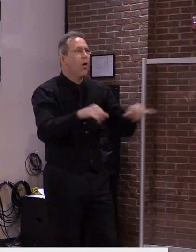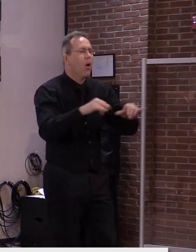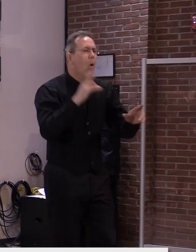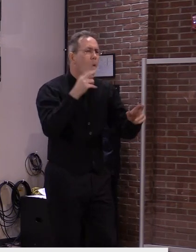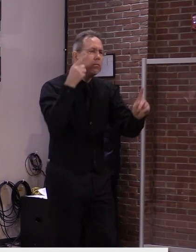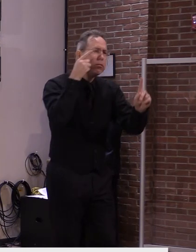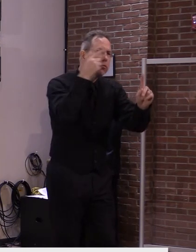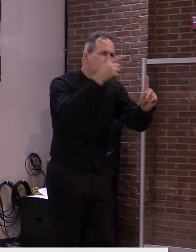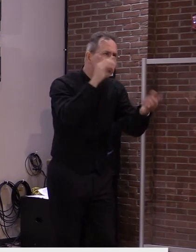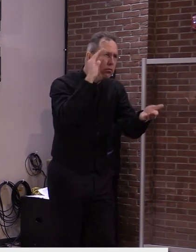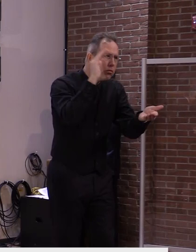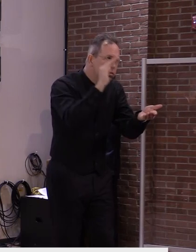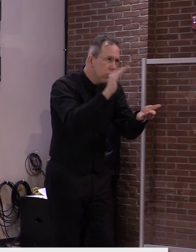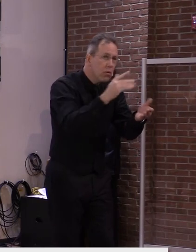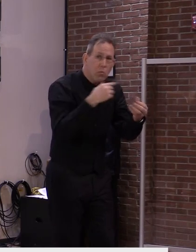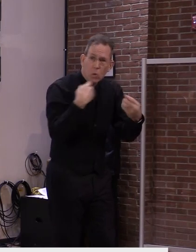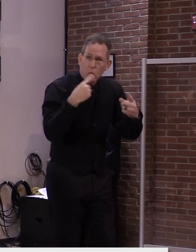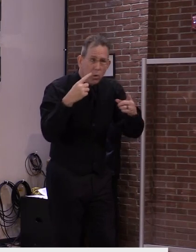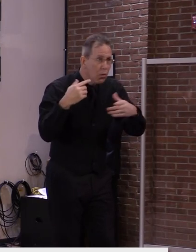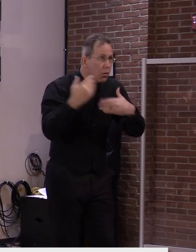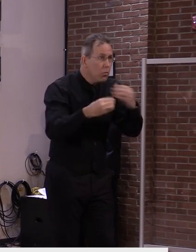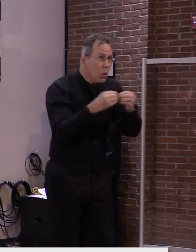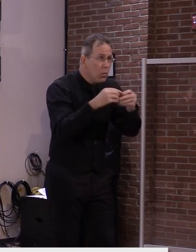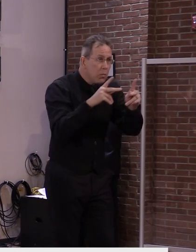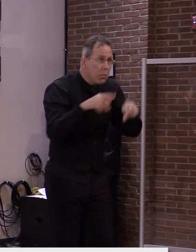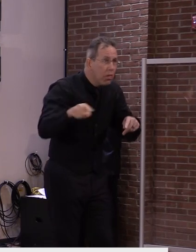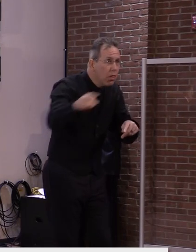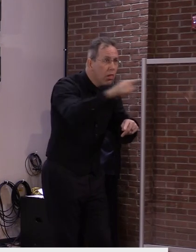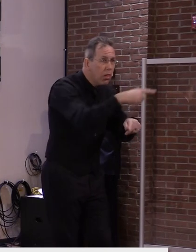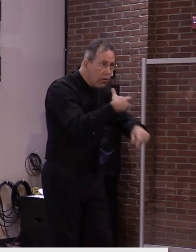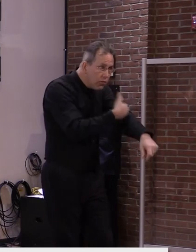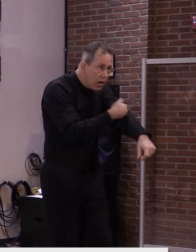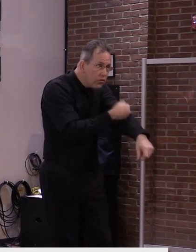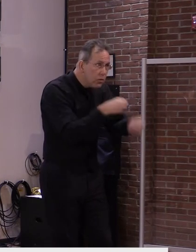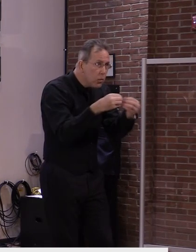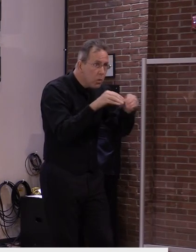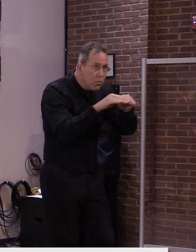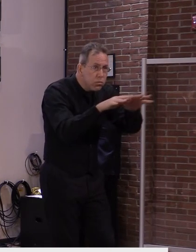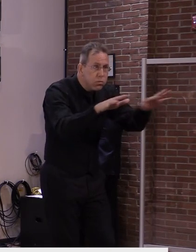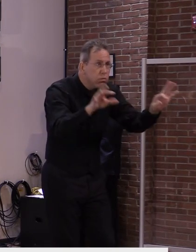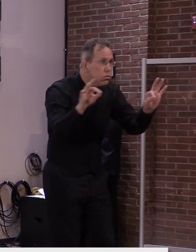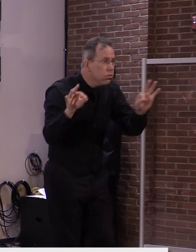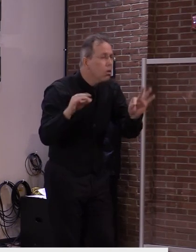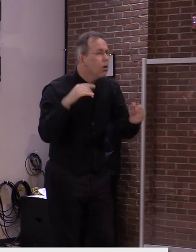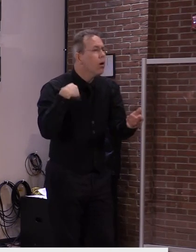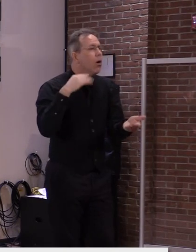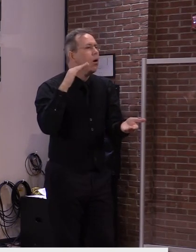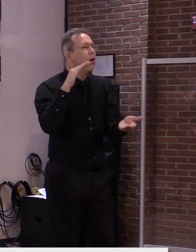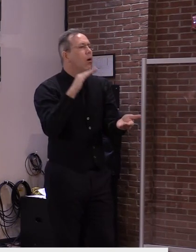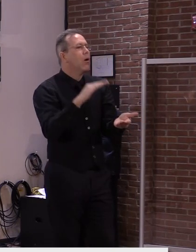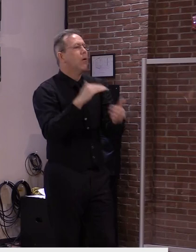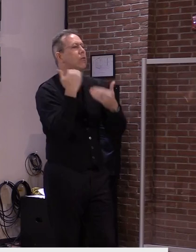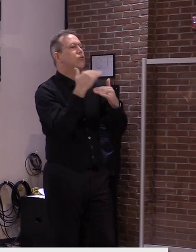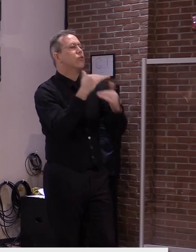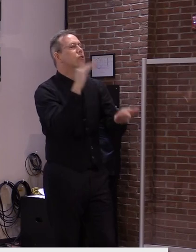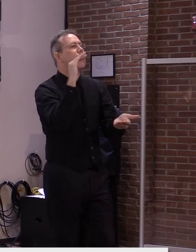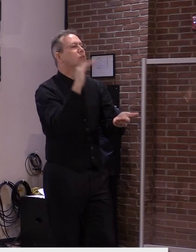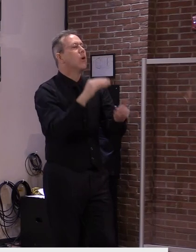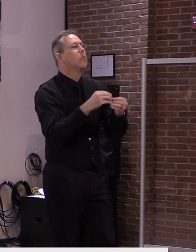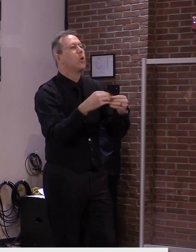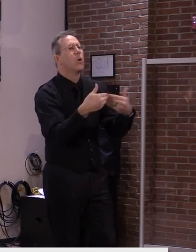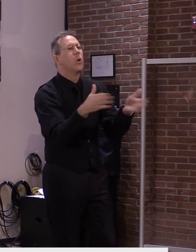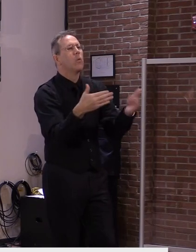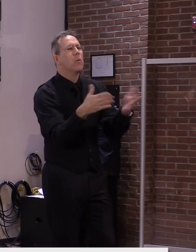to severe illness or death if they get sick, we'll begin to again turn the spigot once more and get back